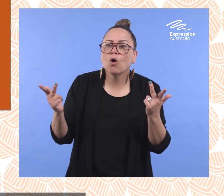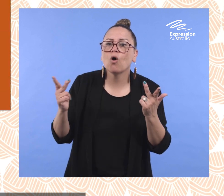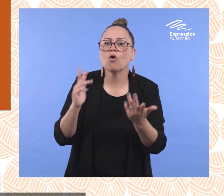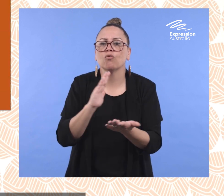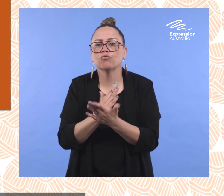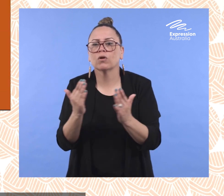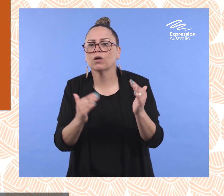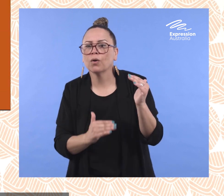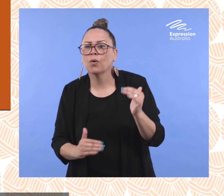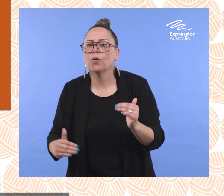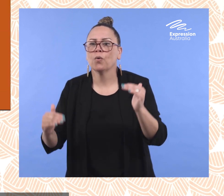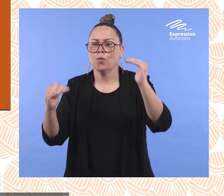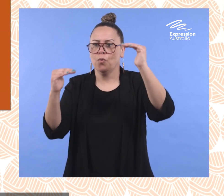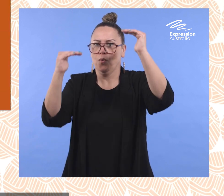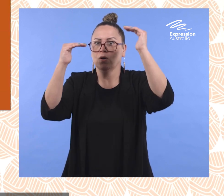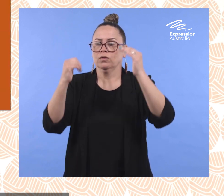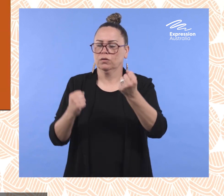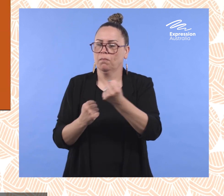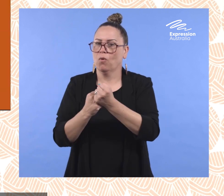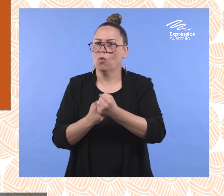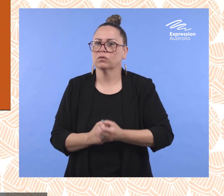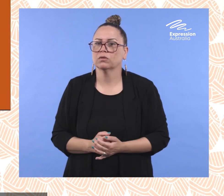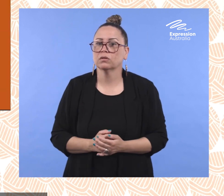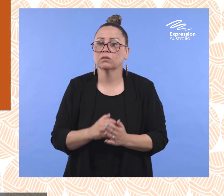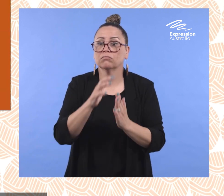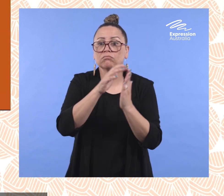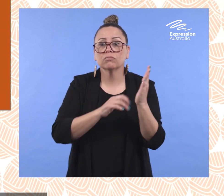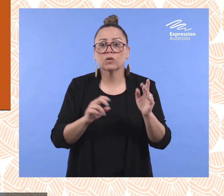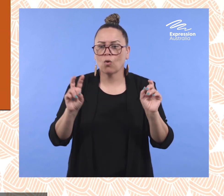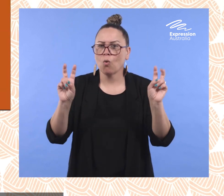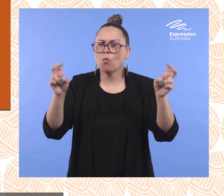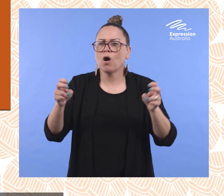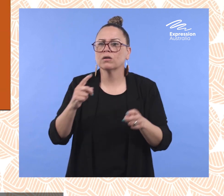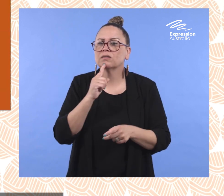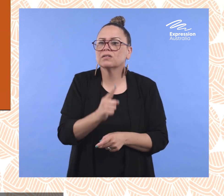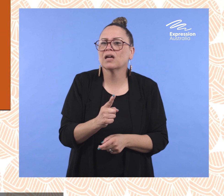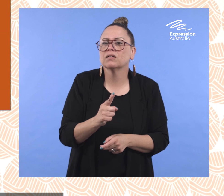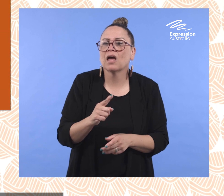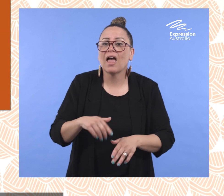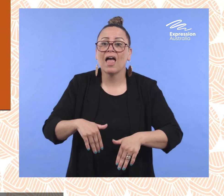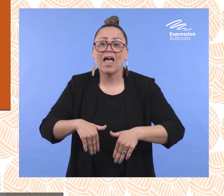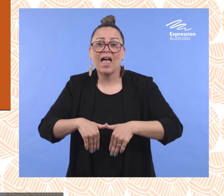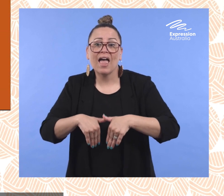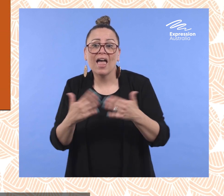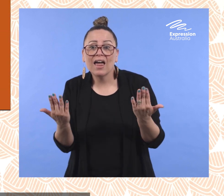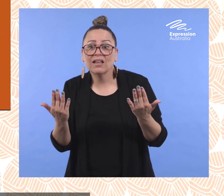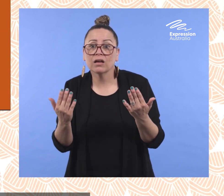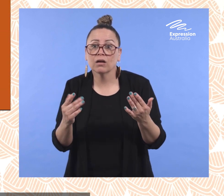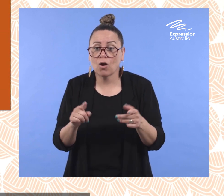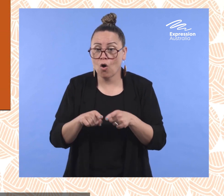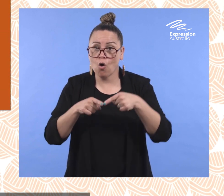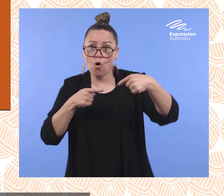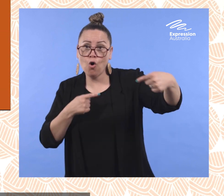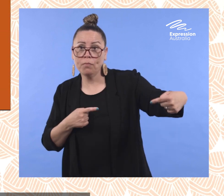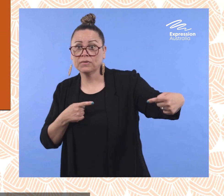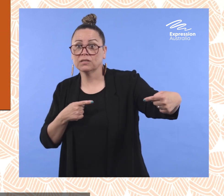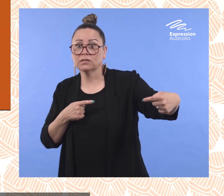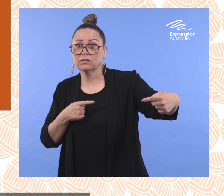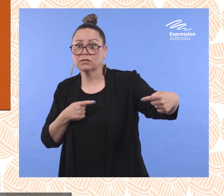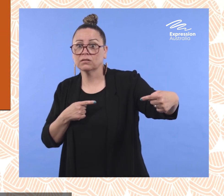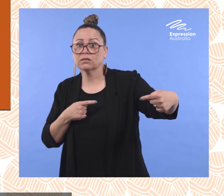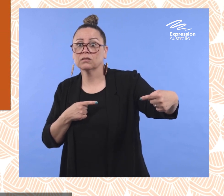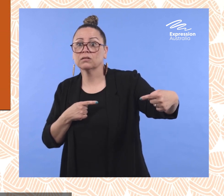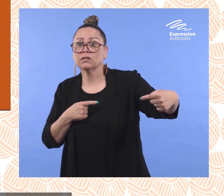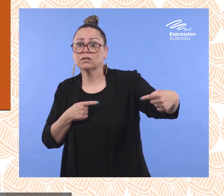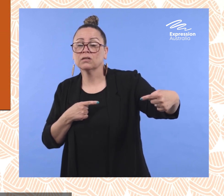they're definitely showing broad support. And and they did say in that article, there was a quote saying, if there was anything to the